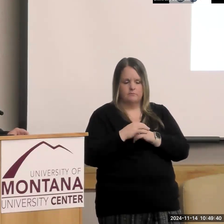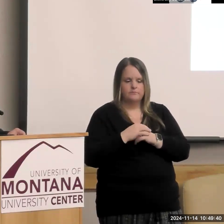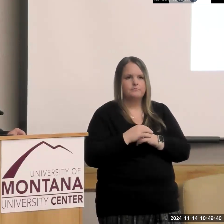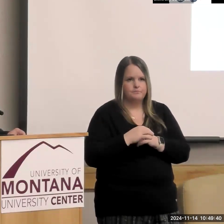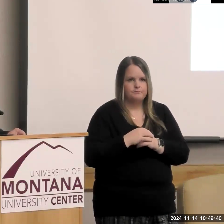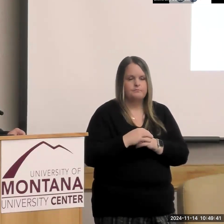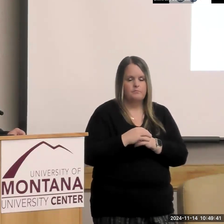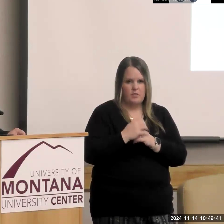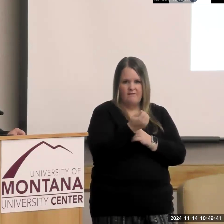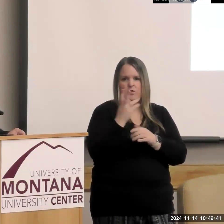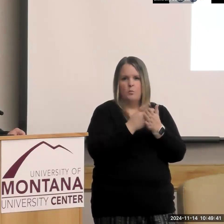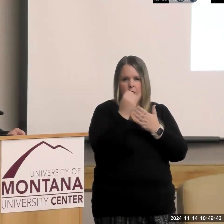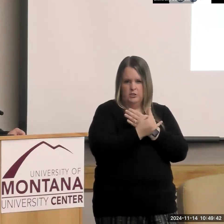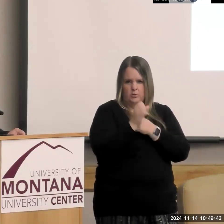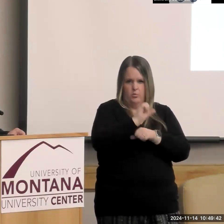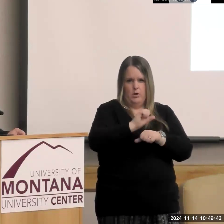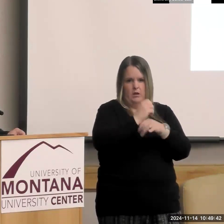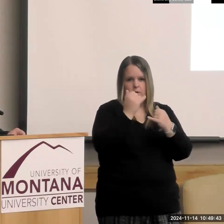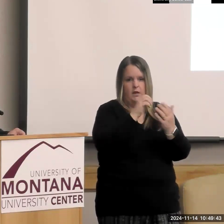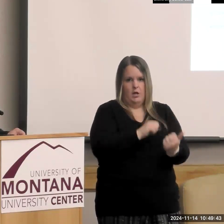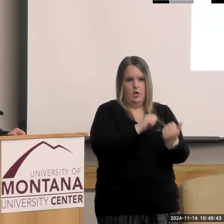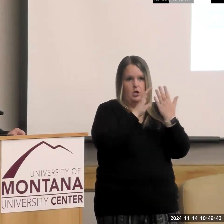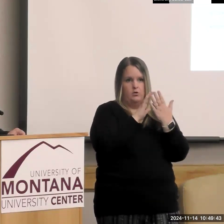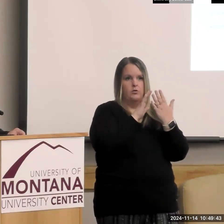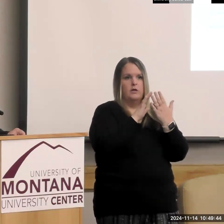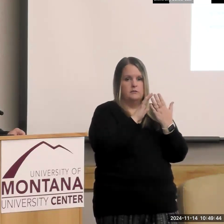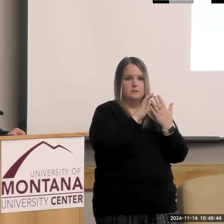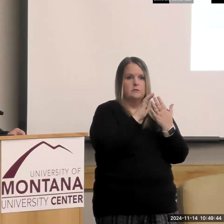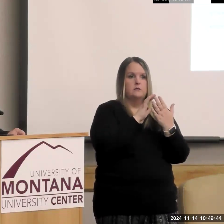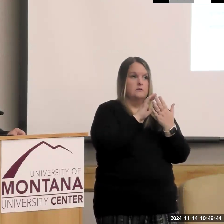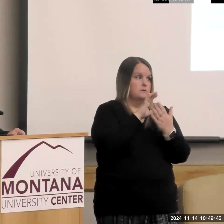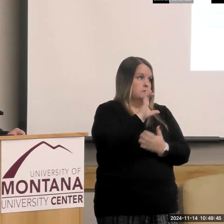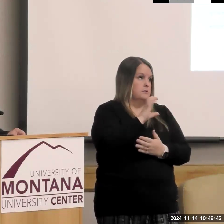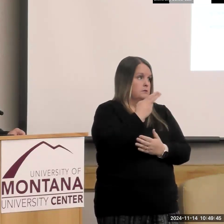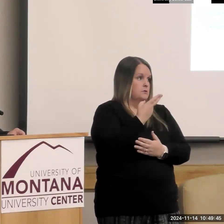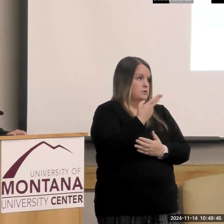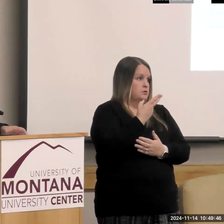couple of projects that we're working on that address both the CHA and the CHIP.